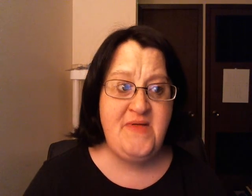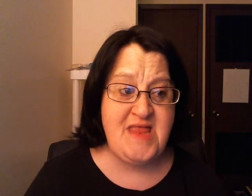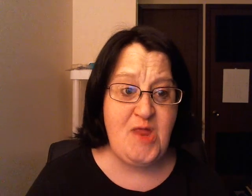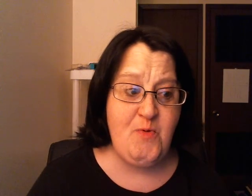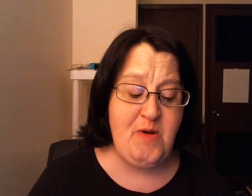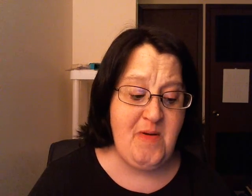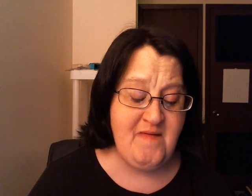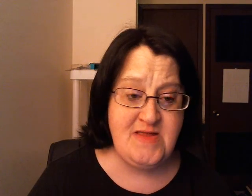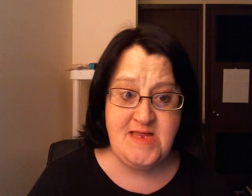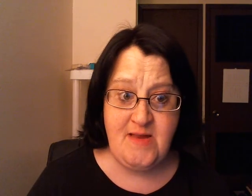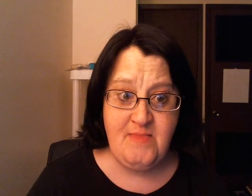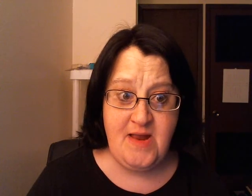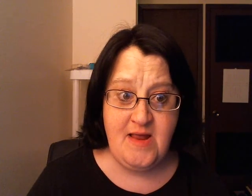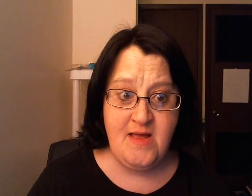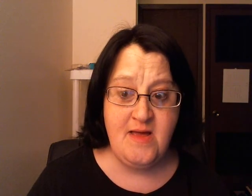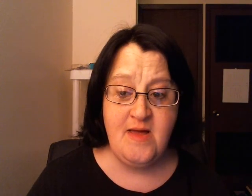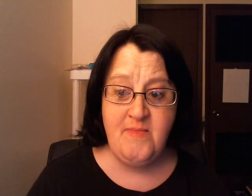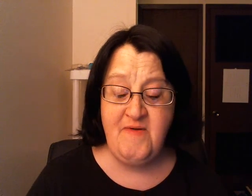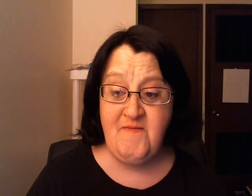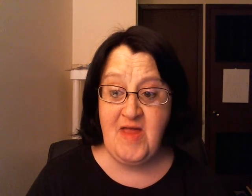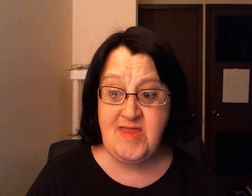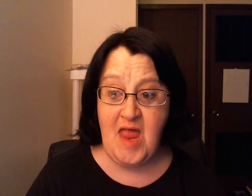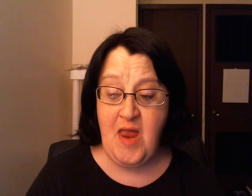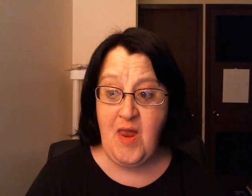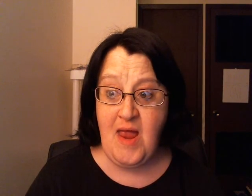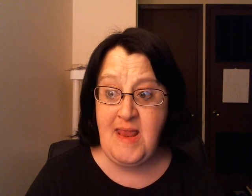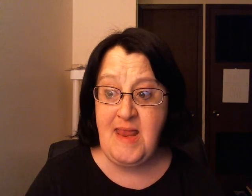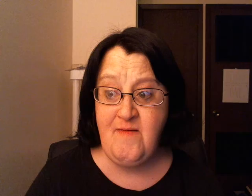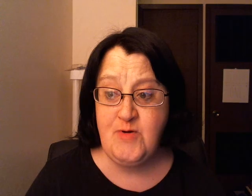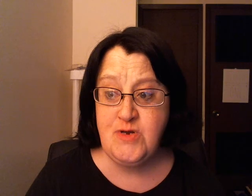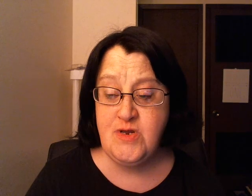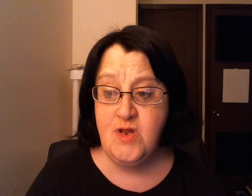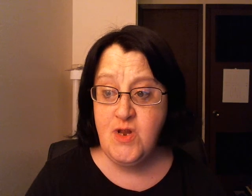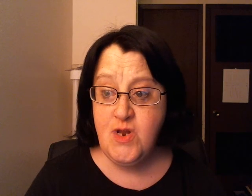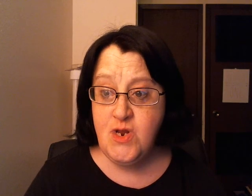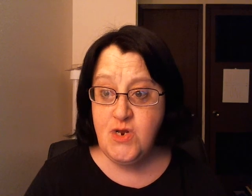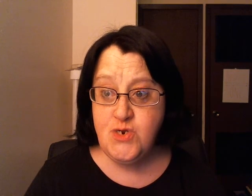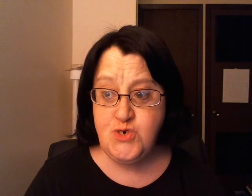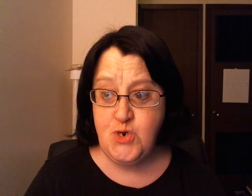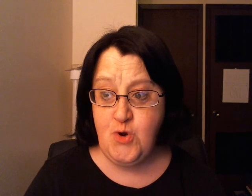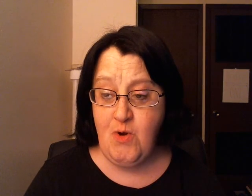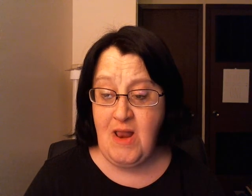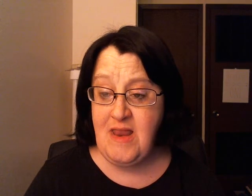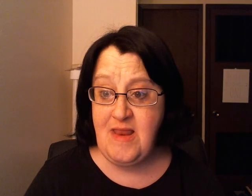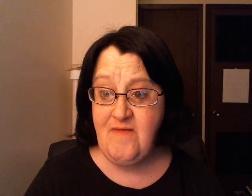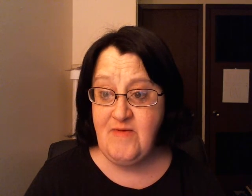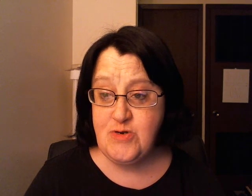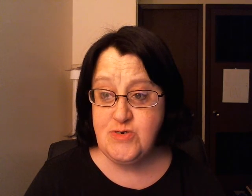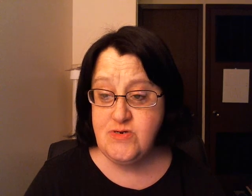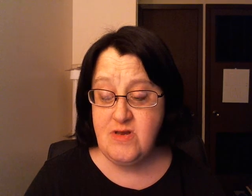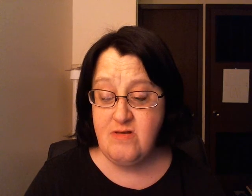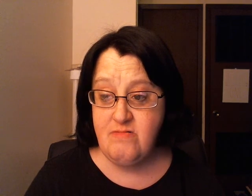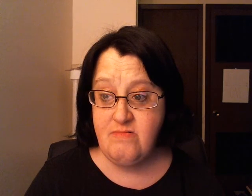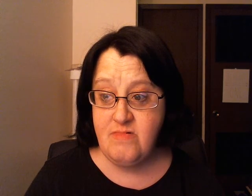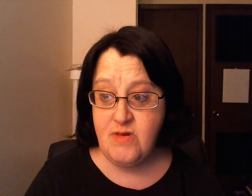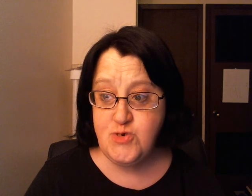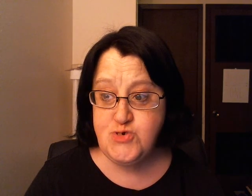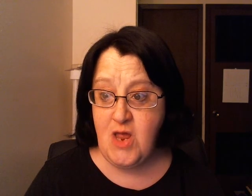but that's why you haven't seen me. Um, in fact, I, I didn't even do, I didn't even check